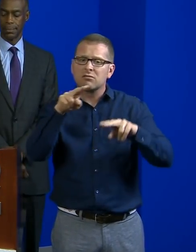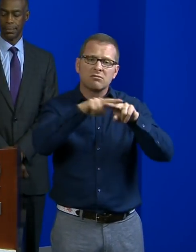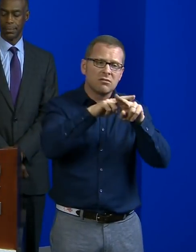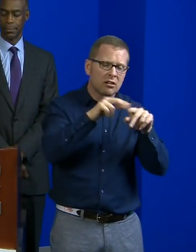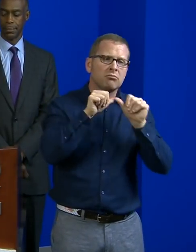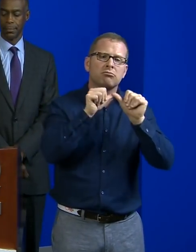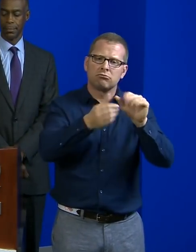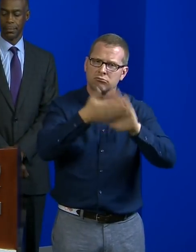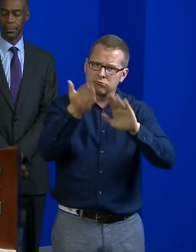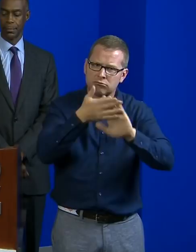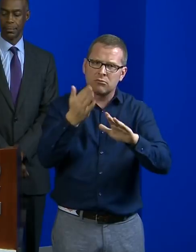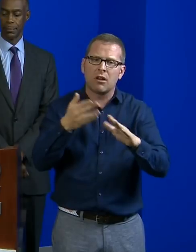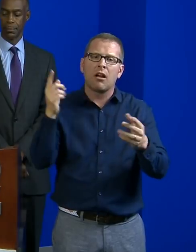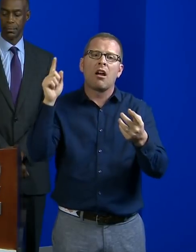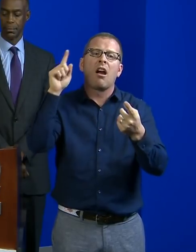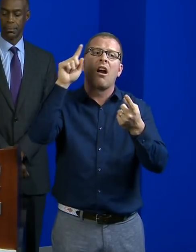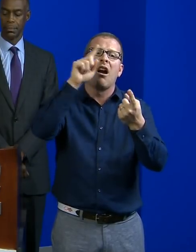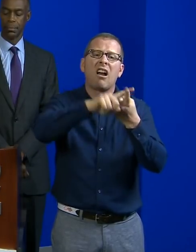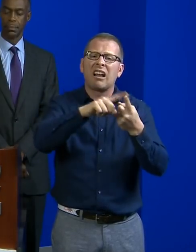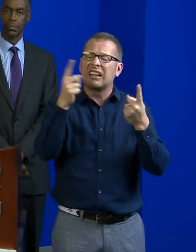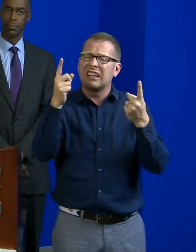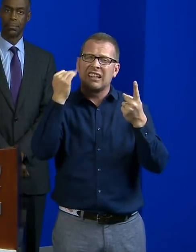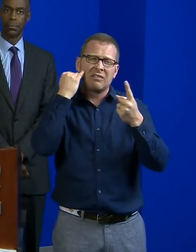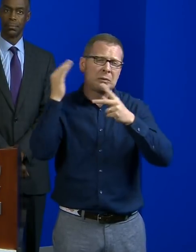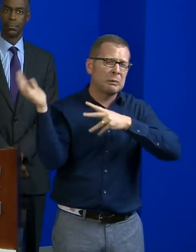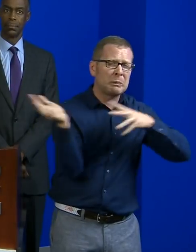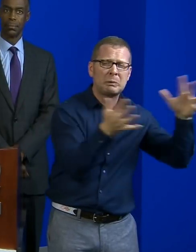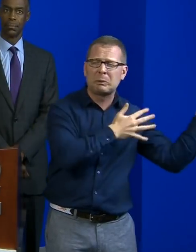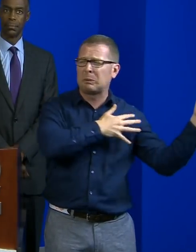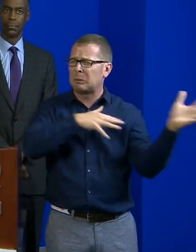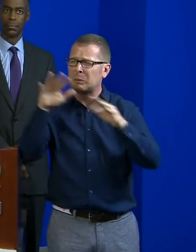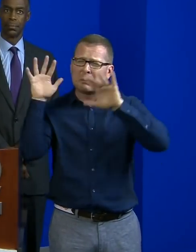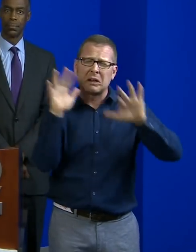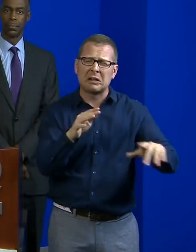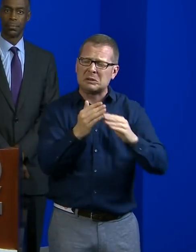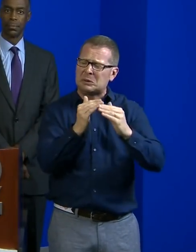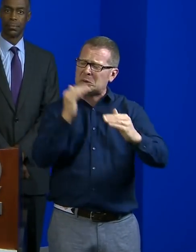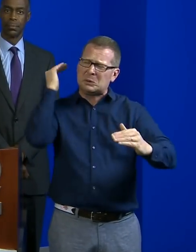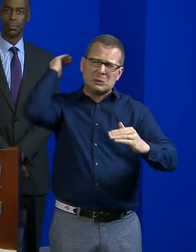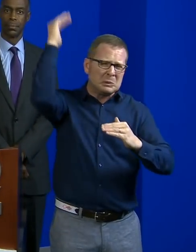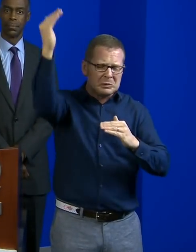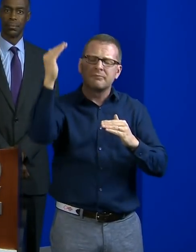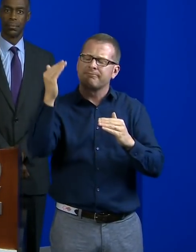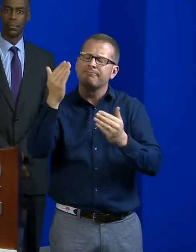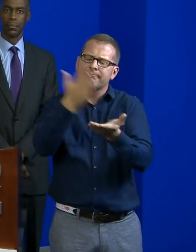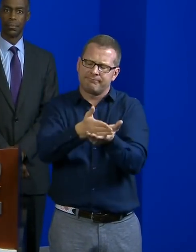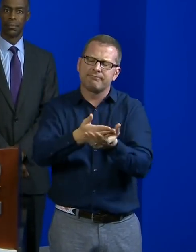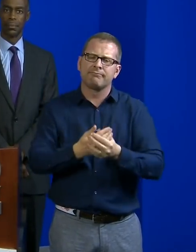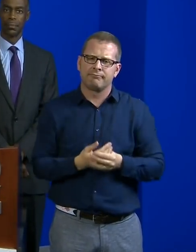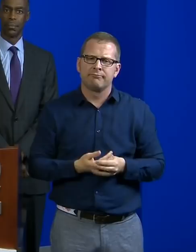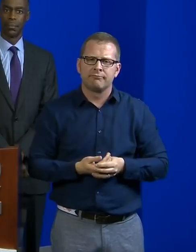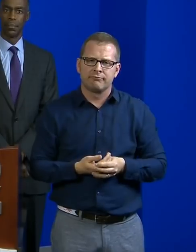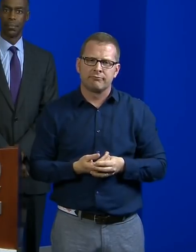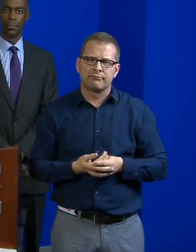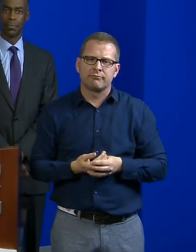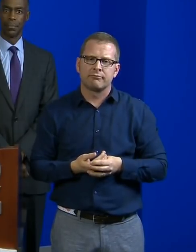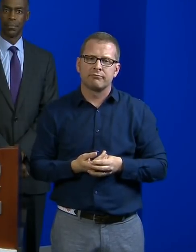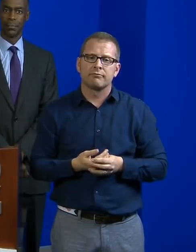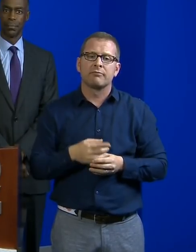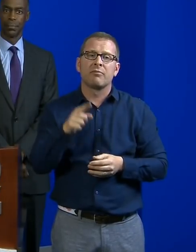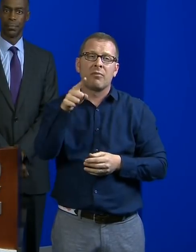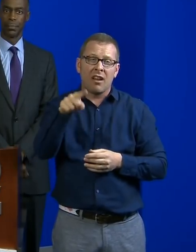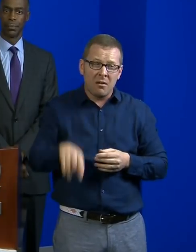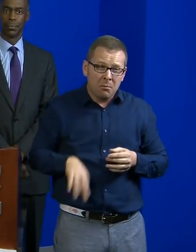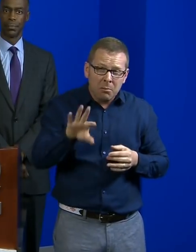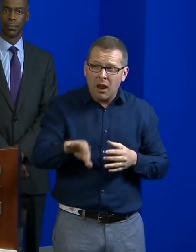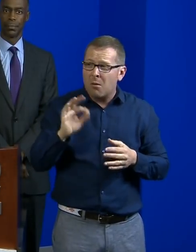Friday. All tolls across the state have been suspended to make roads easily accessible for evacuations